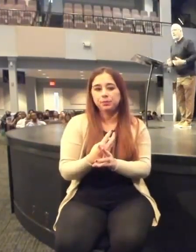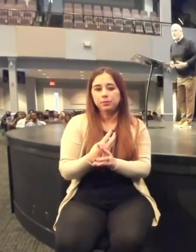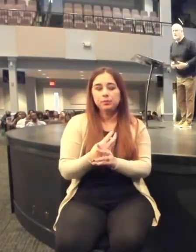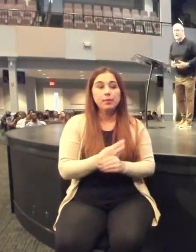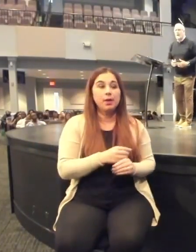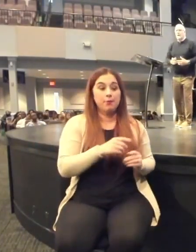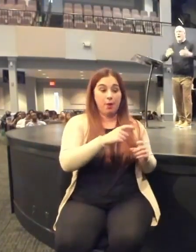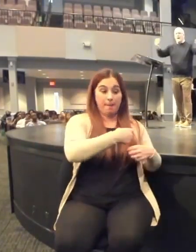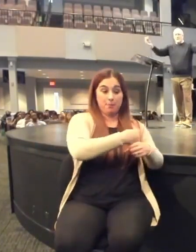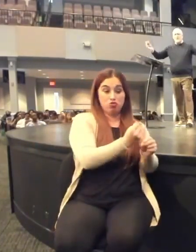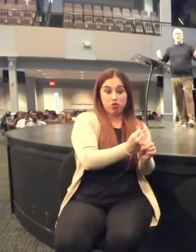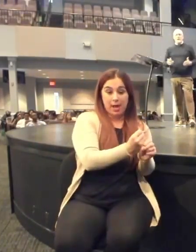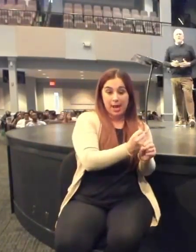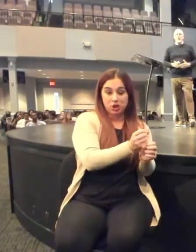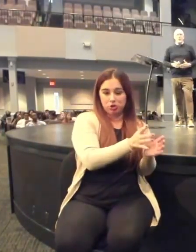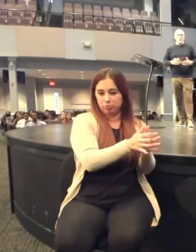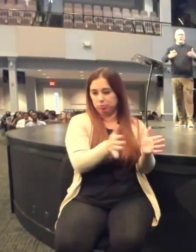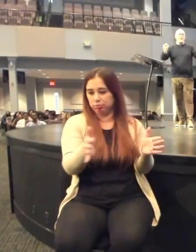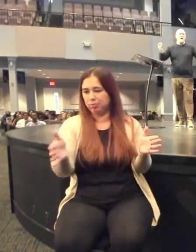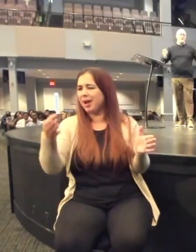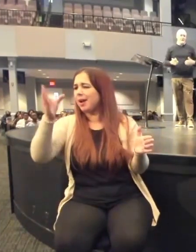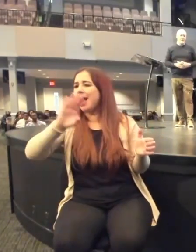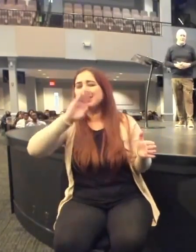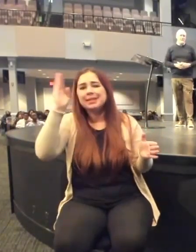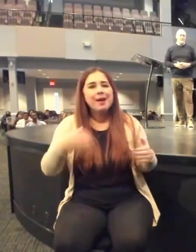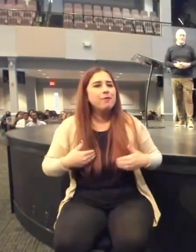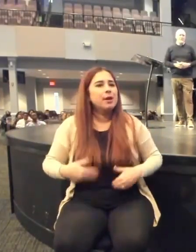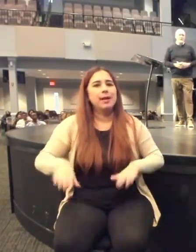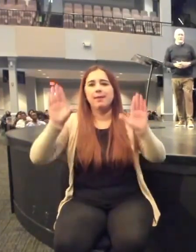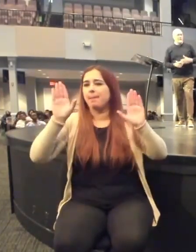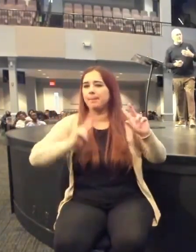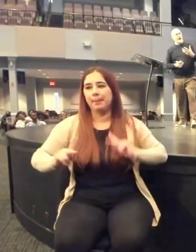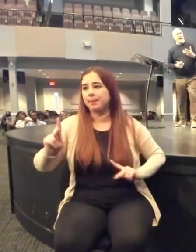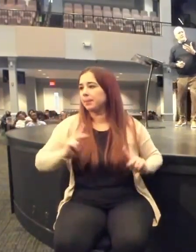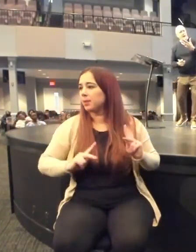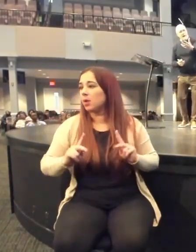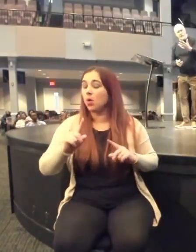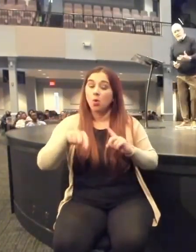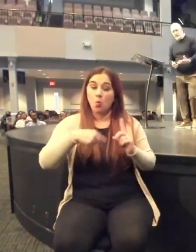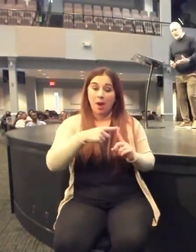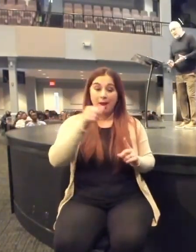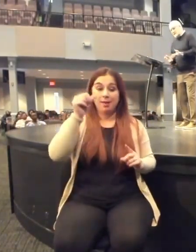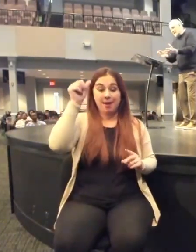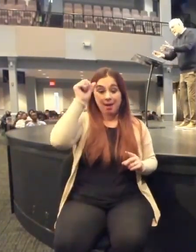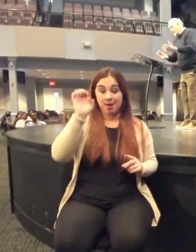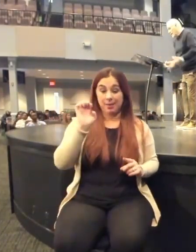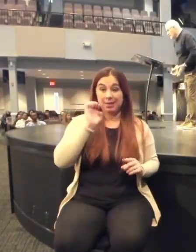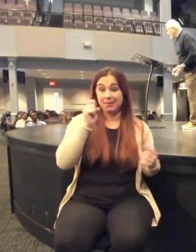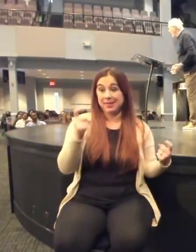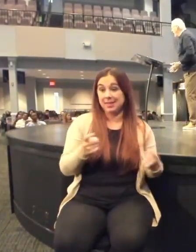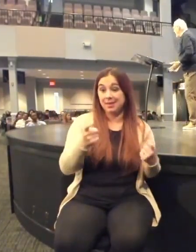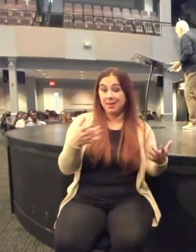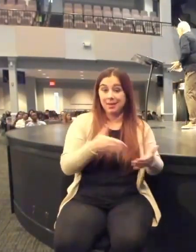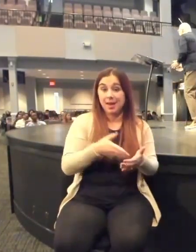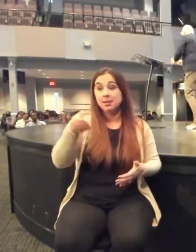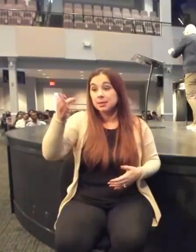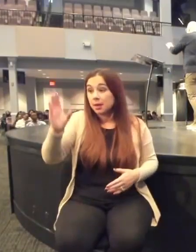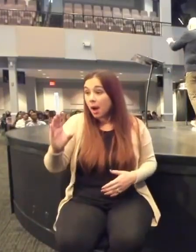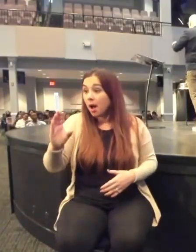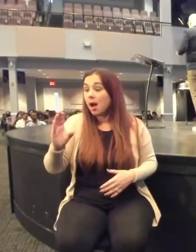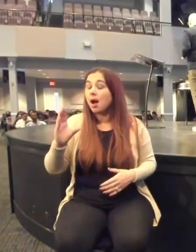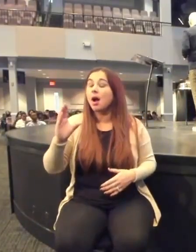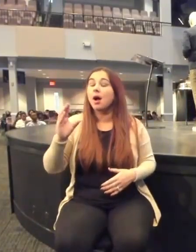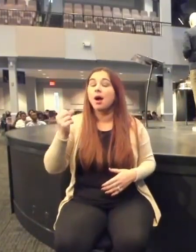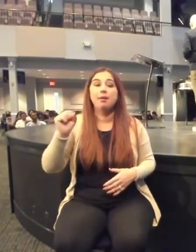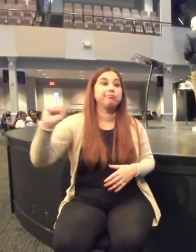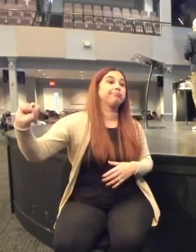time of creation, God has never given up on humanity. From the time that Adam and Eve sinned against God and turned